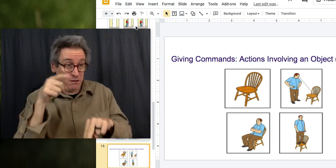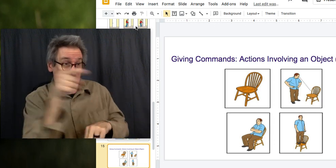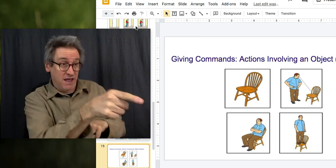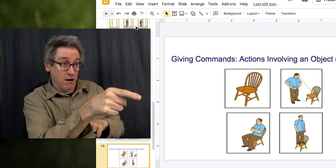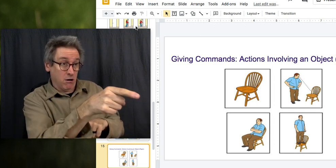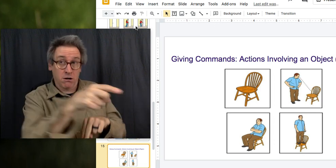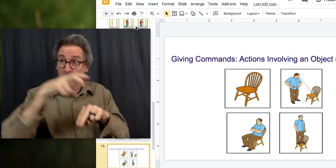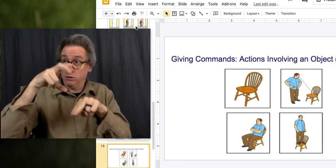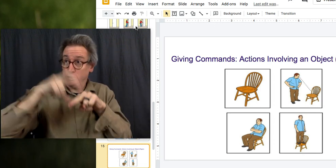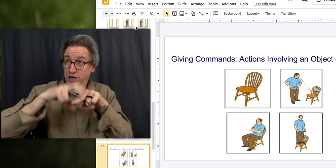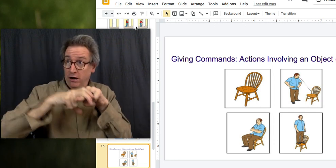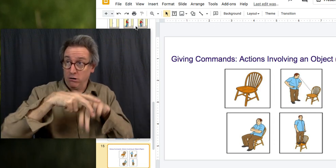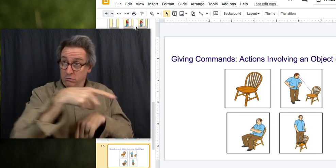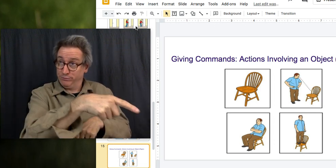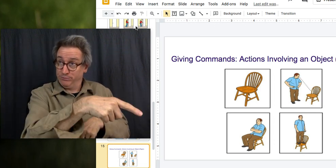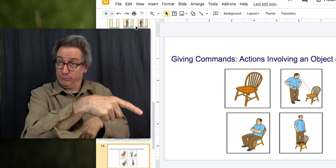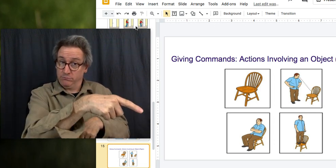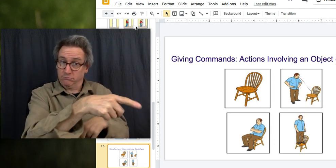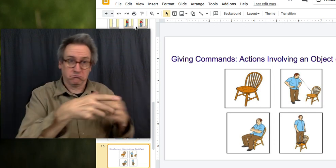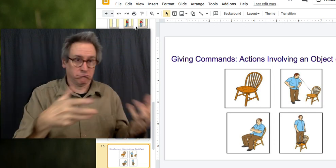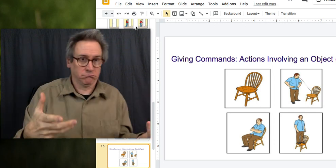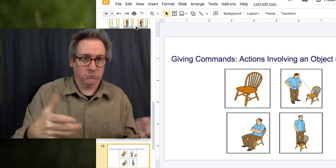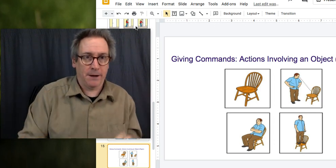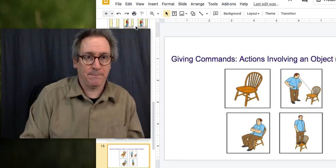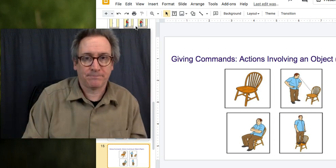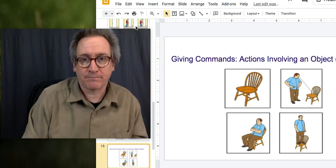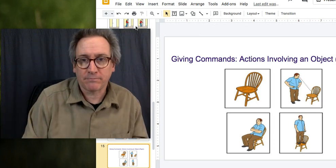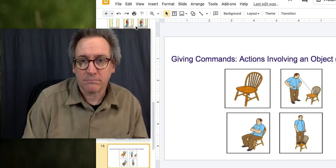sit there, chair.